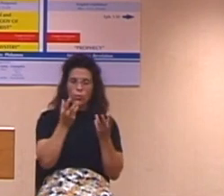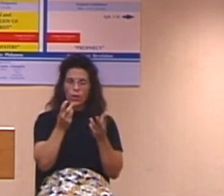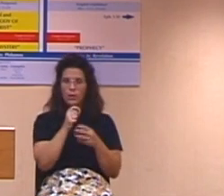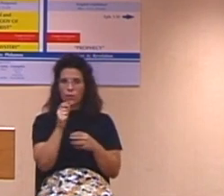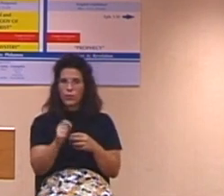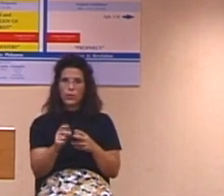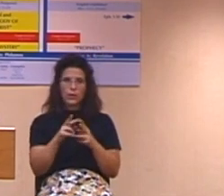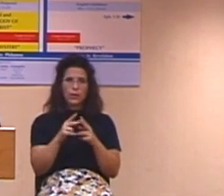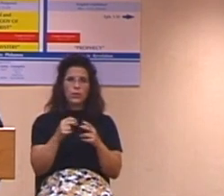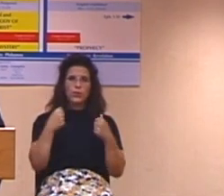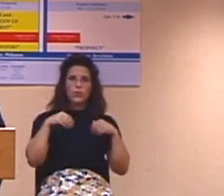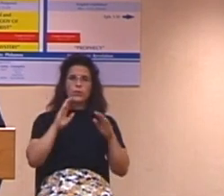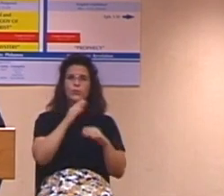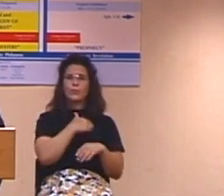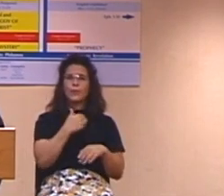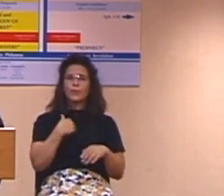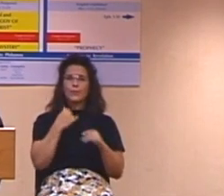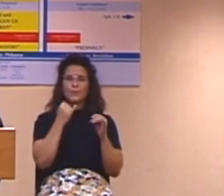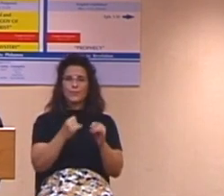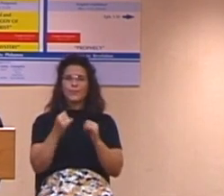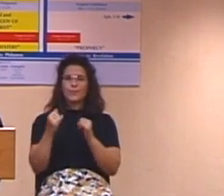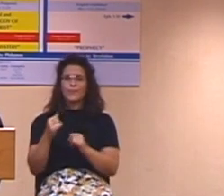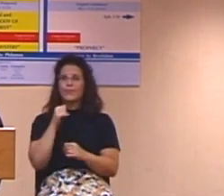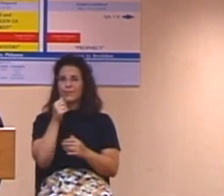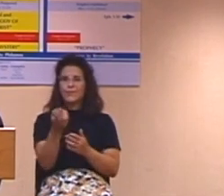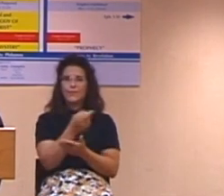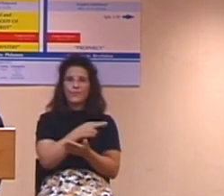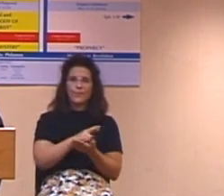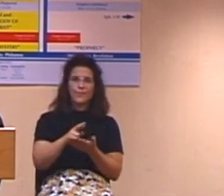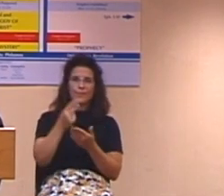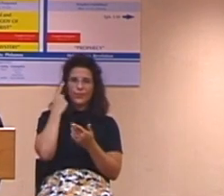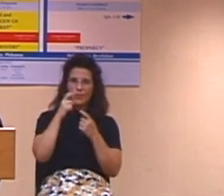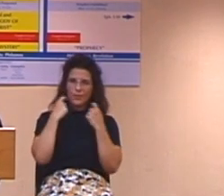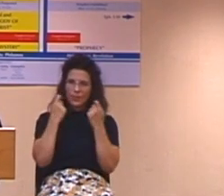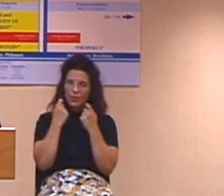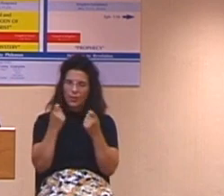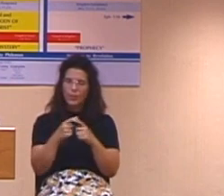your members as instruments of unrighteousness unto sin,